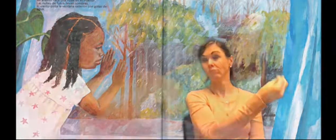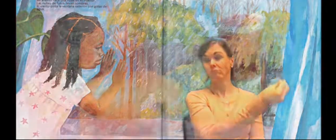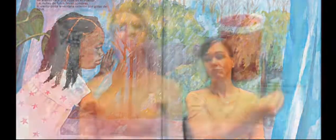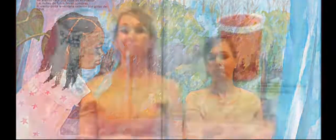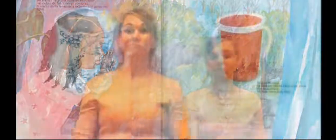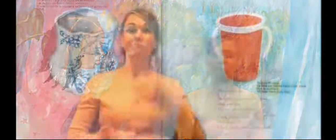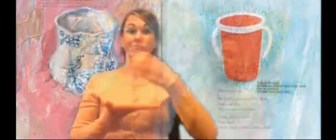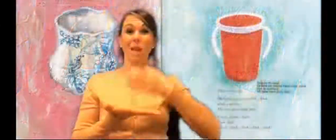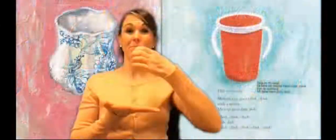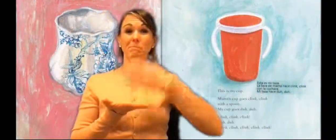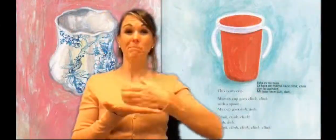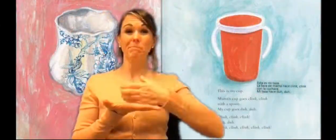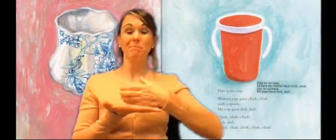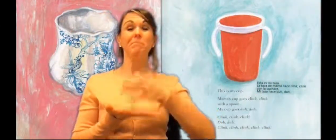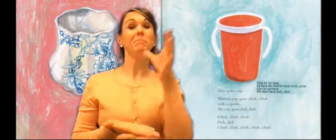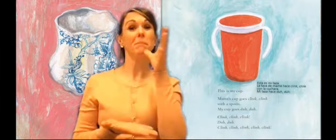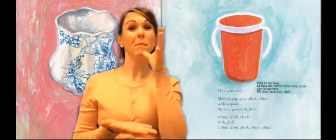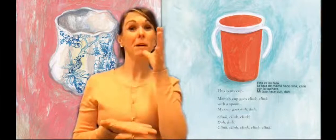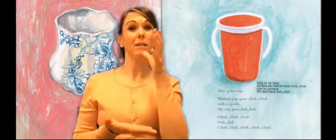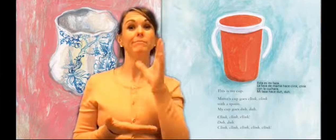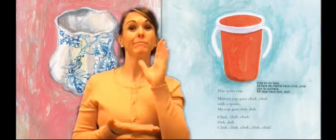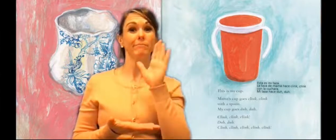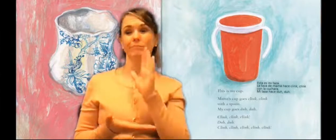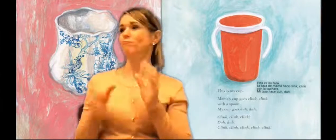in the bathroom, we go outside.